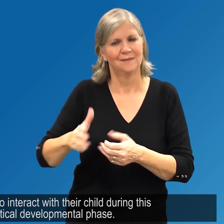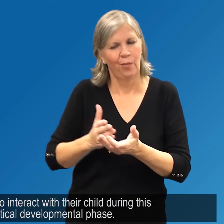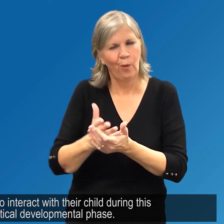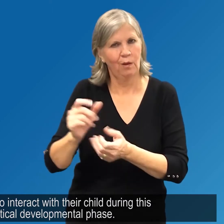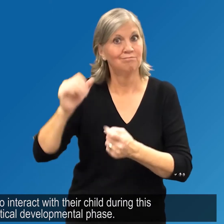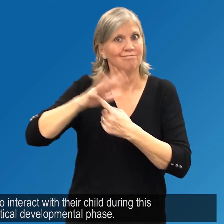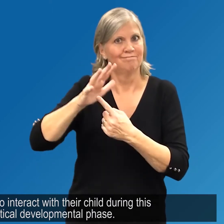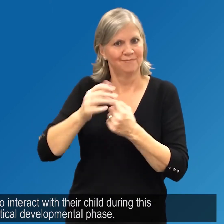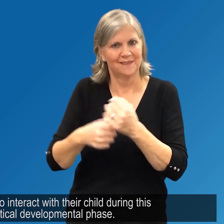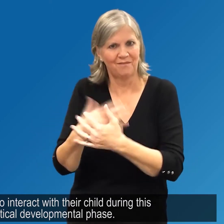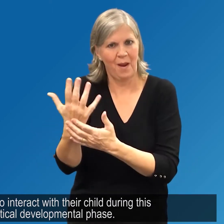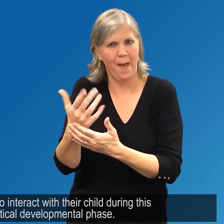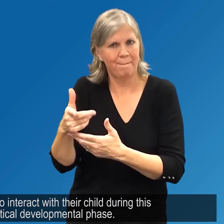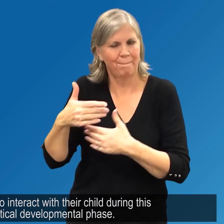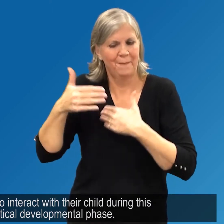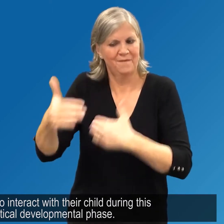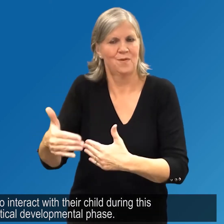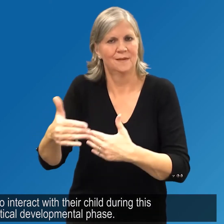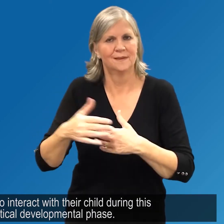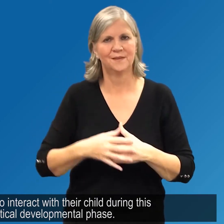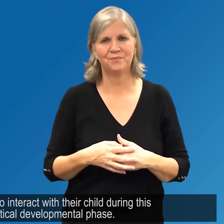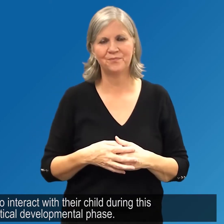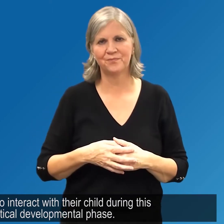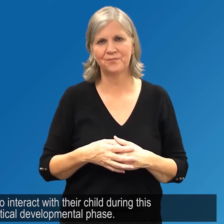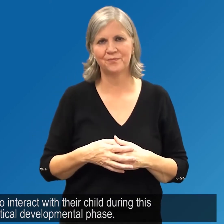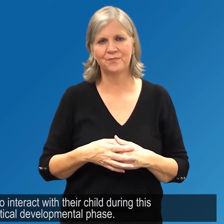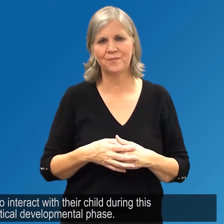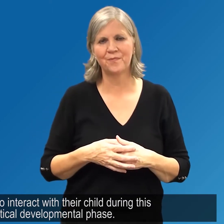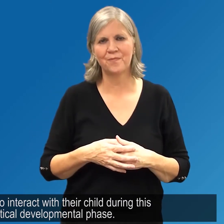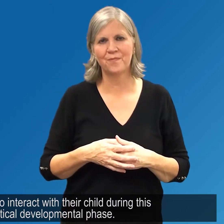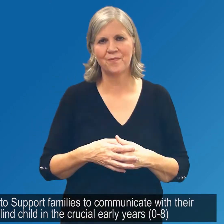with their child during the critical development phase.